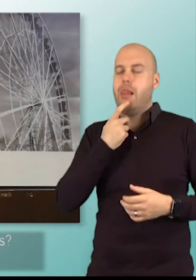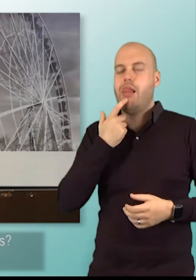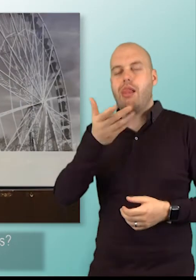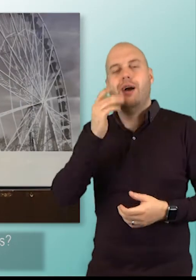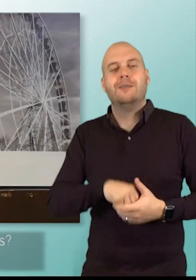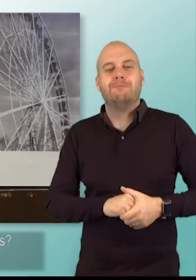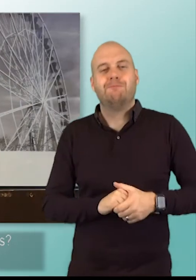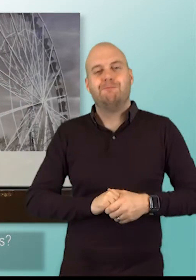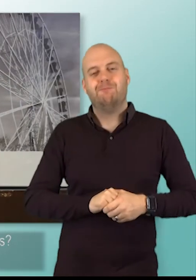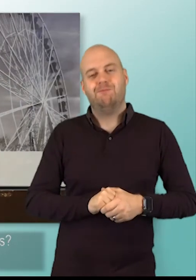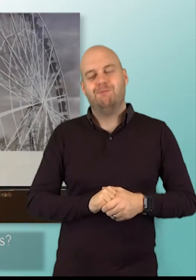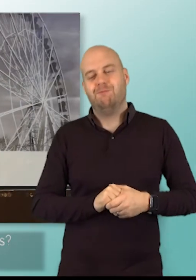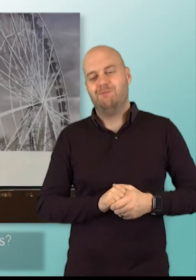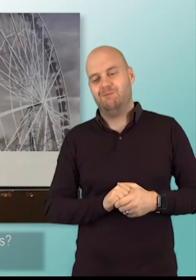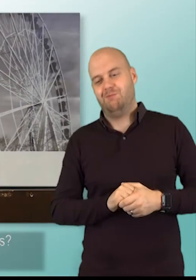Good.